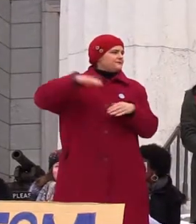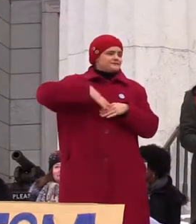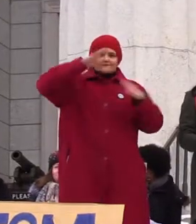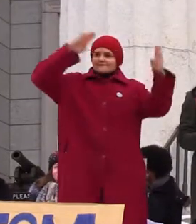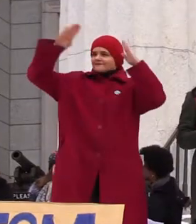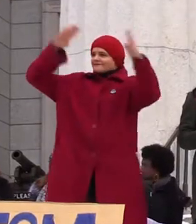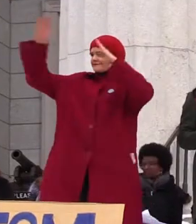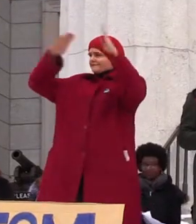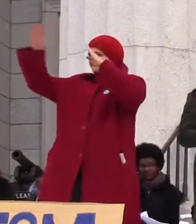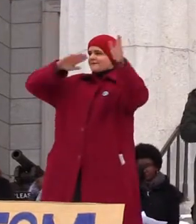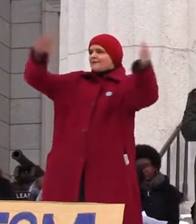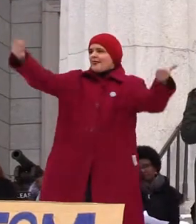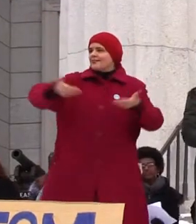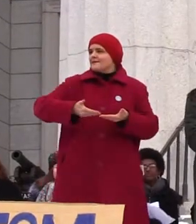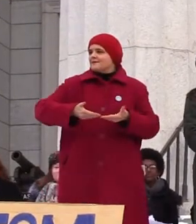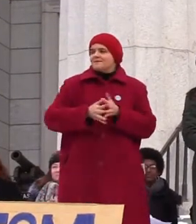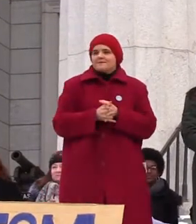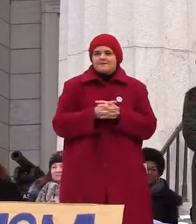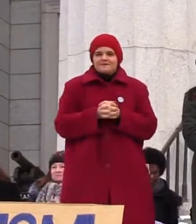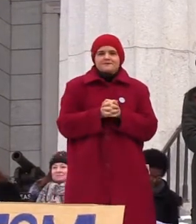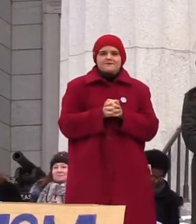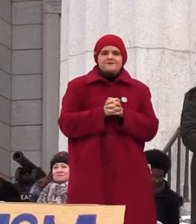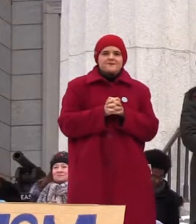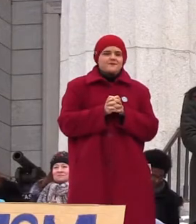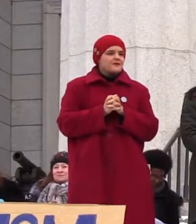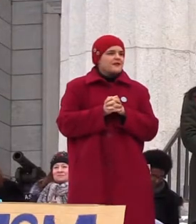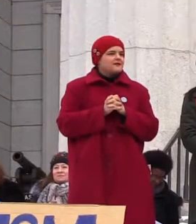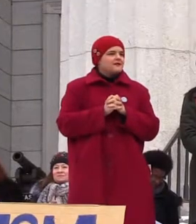Hello and welcome.